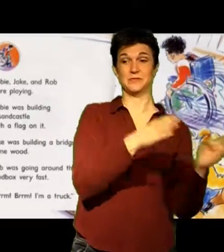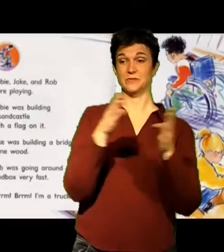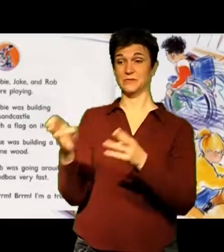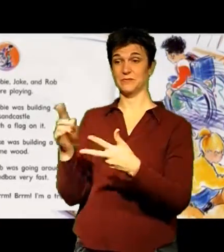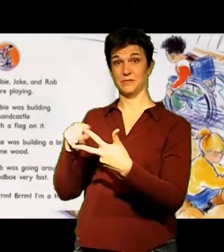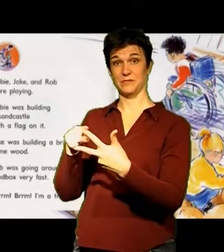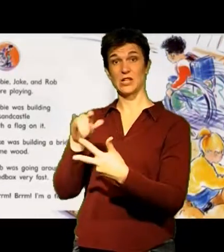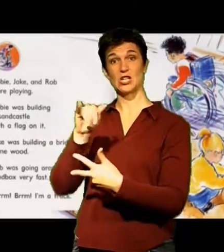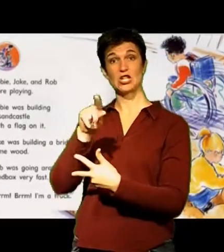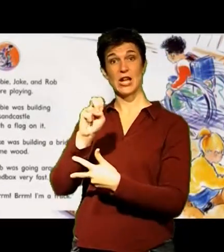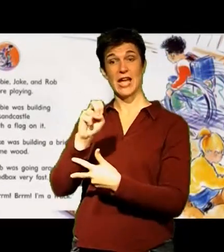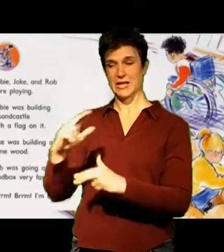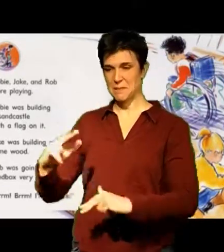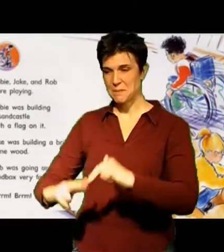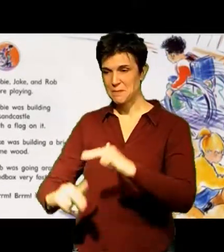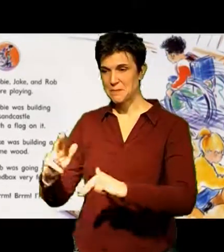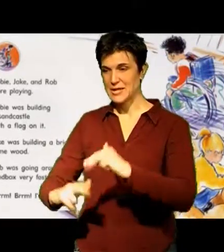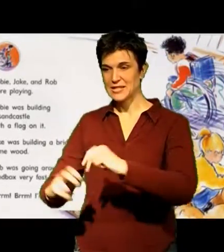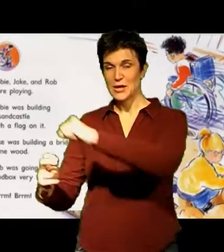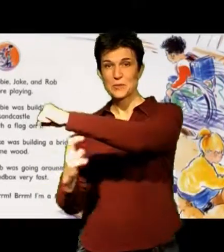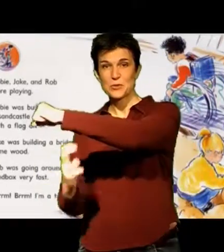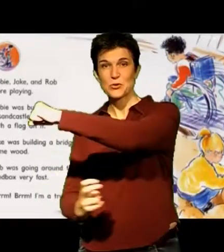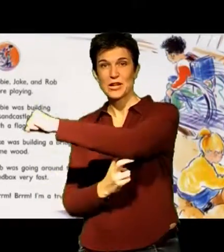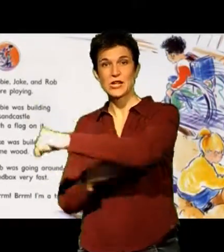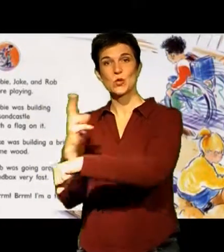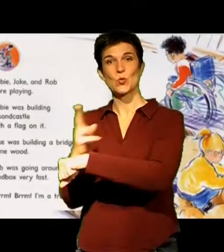Jake was building a bridge with some wood.